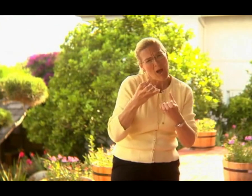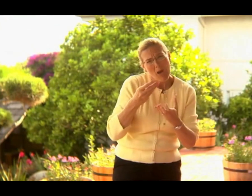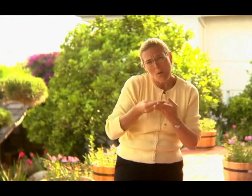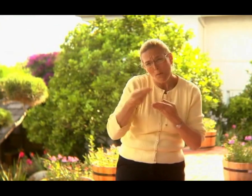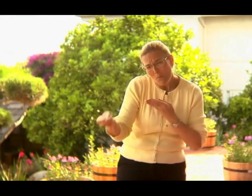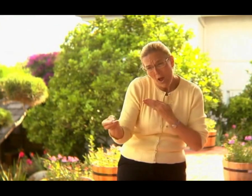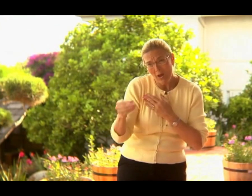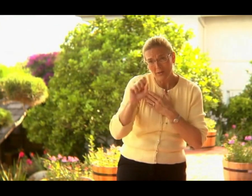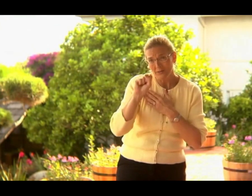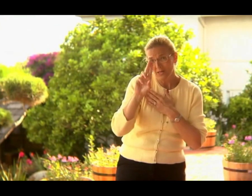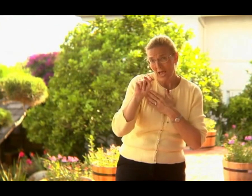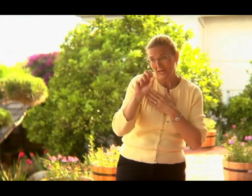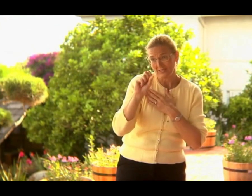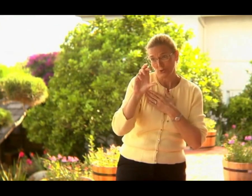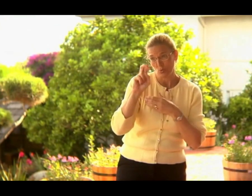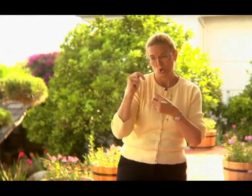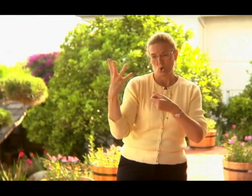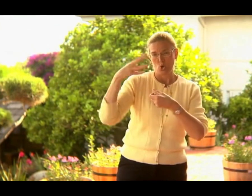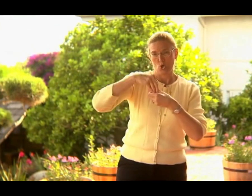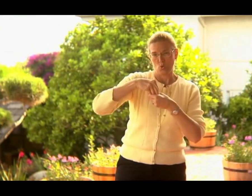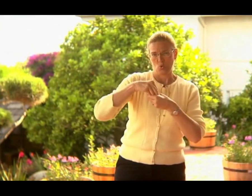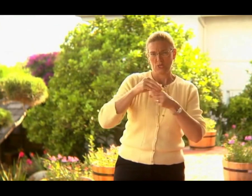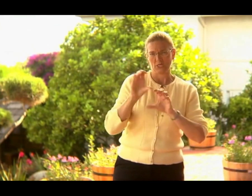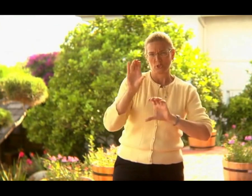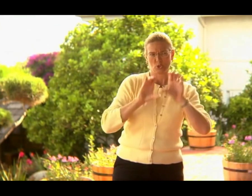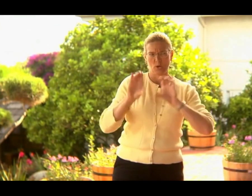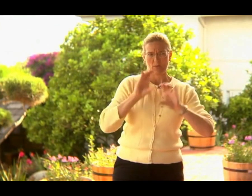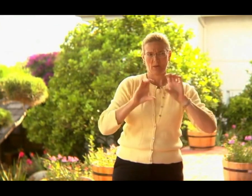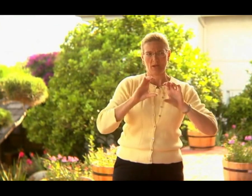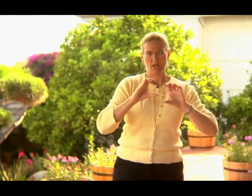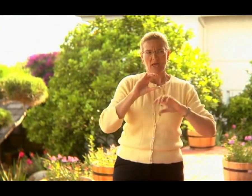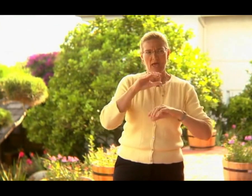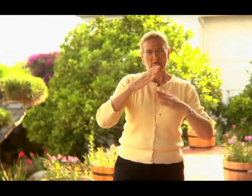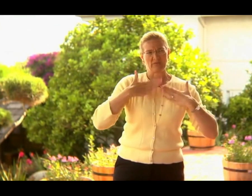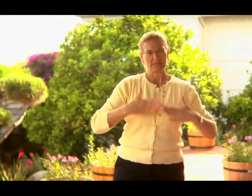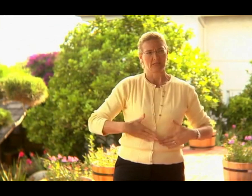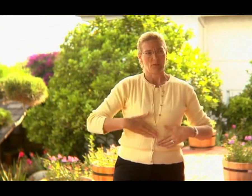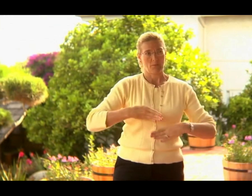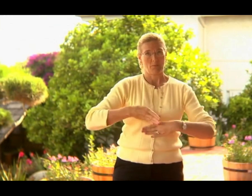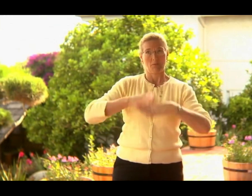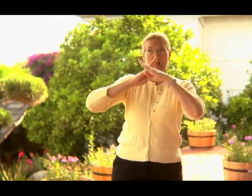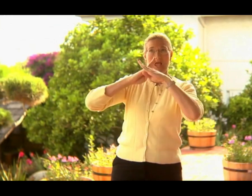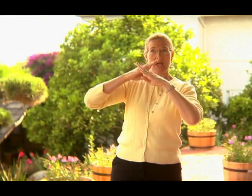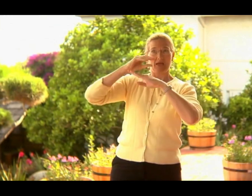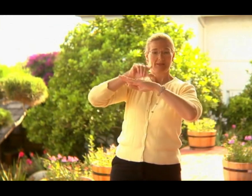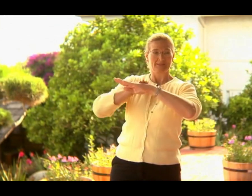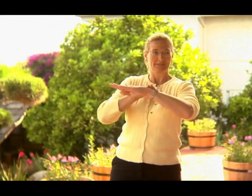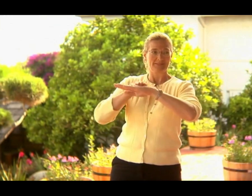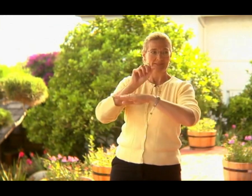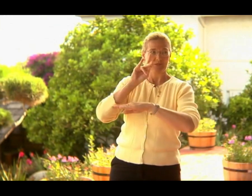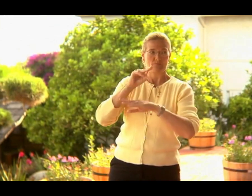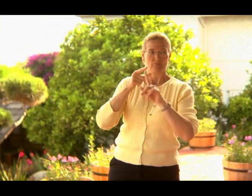Also, you want to buy a sunscreen that also includes a chemical that physically blocks the skin from the sun.